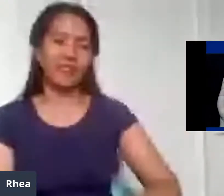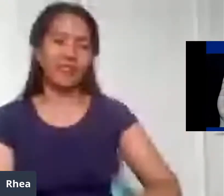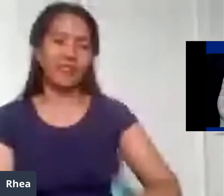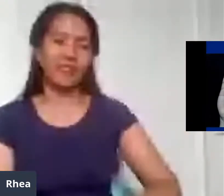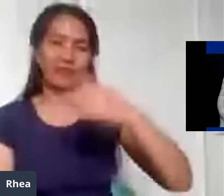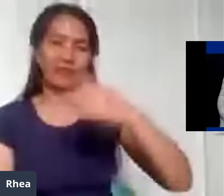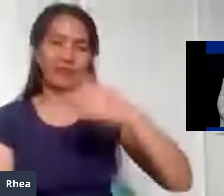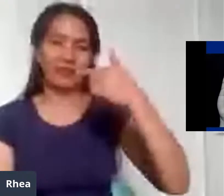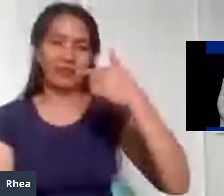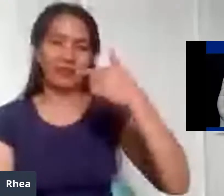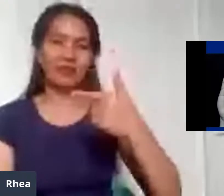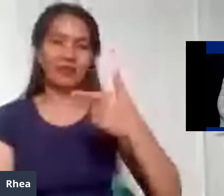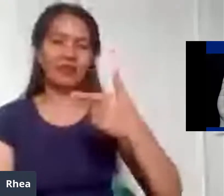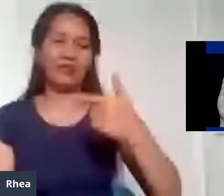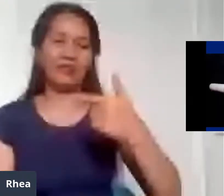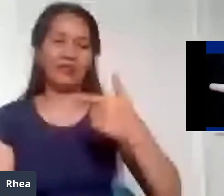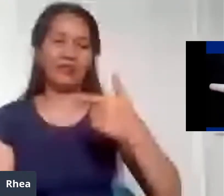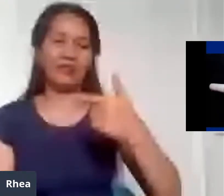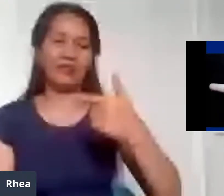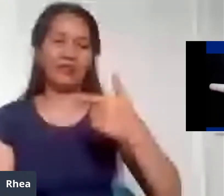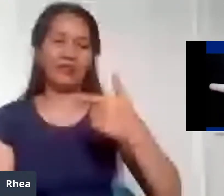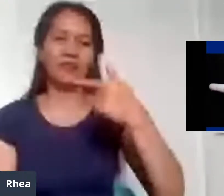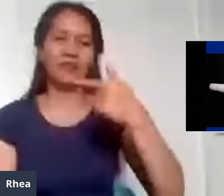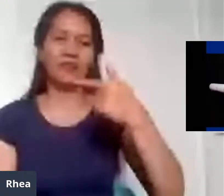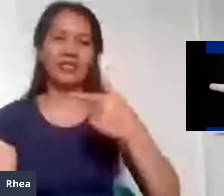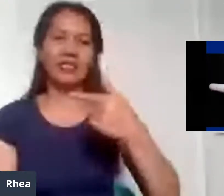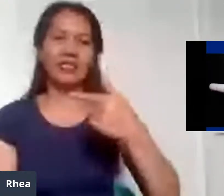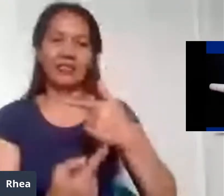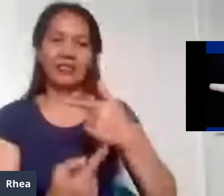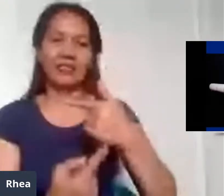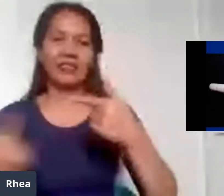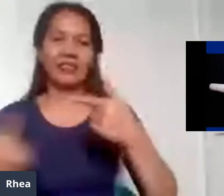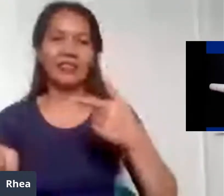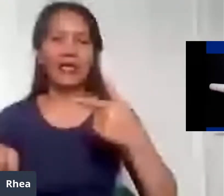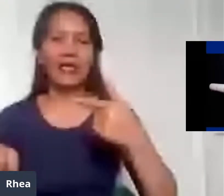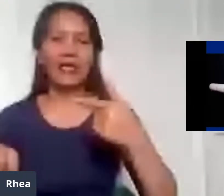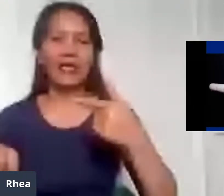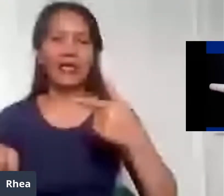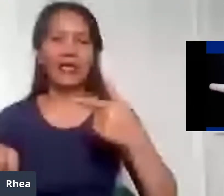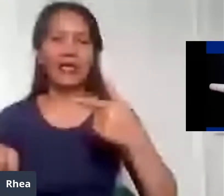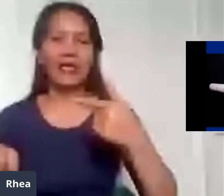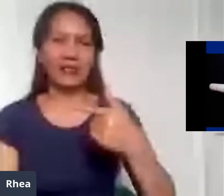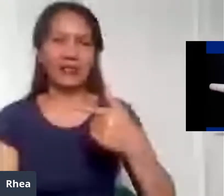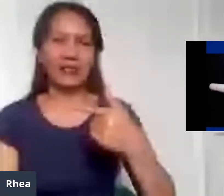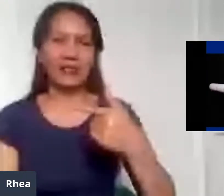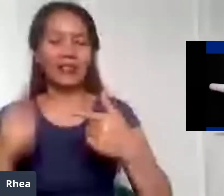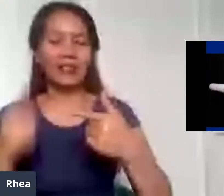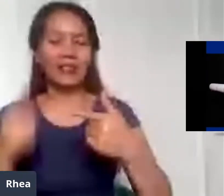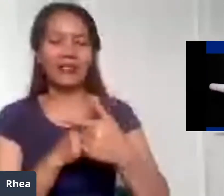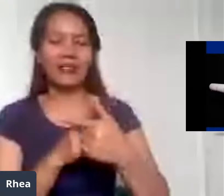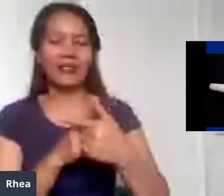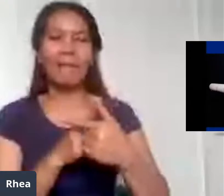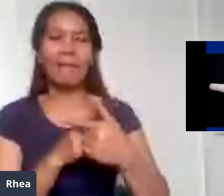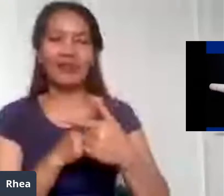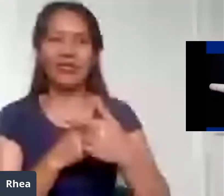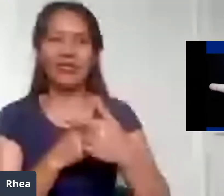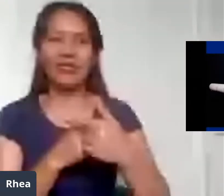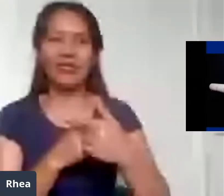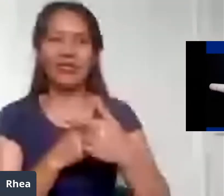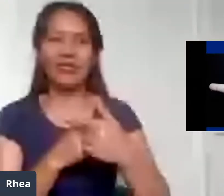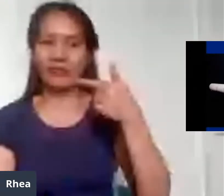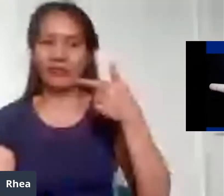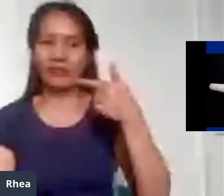letter G. The index finger is pointing at the side with the